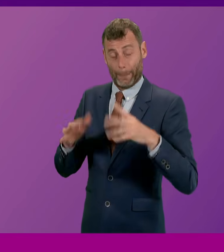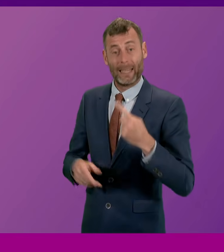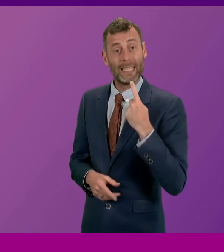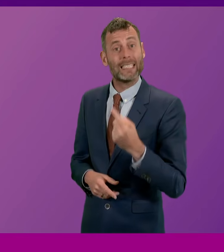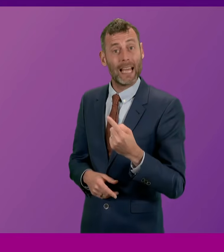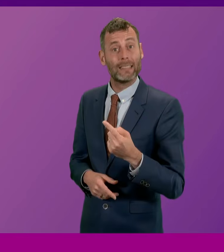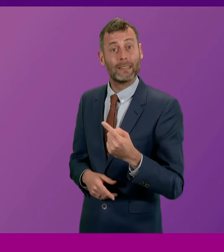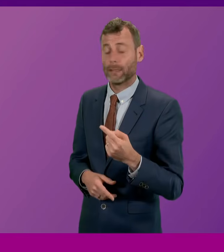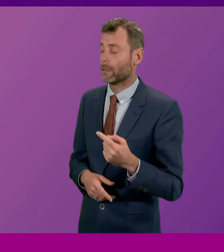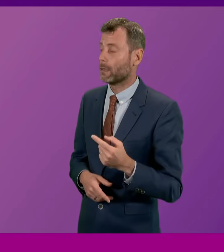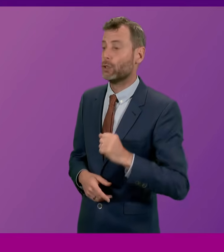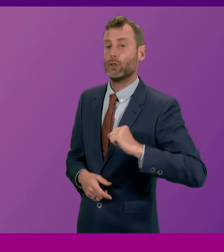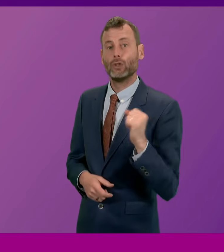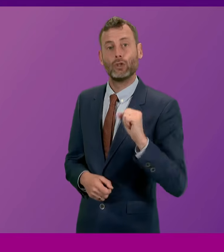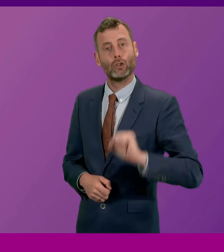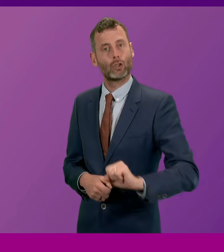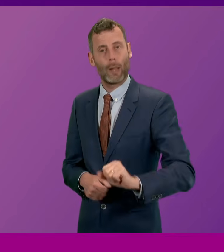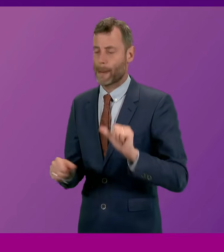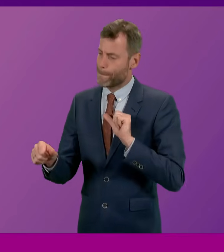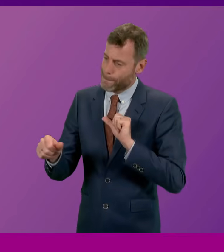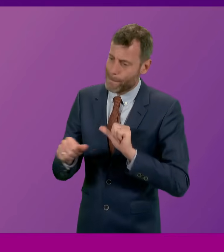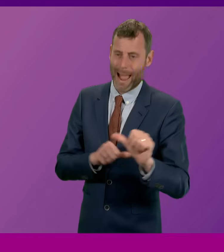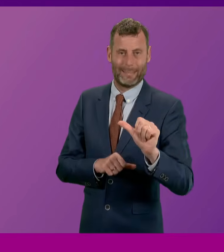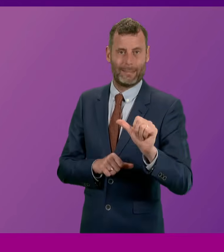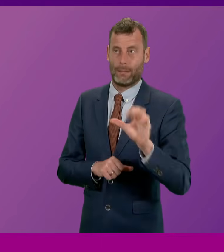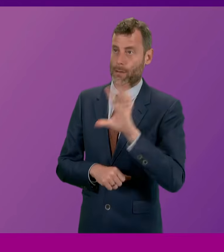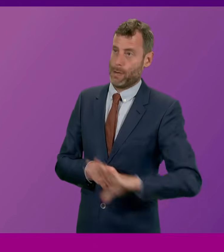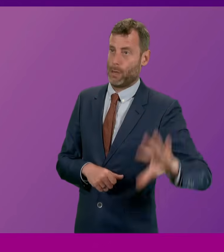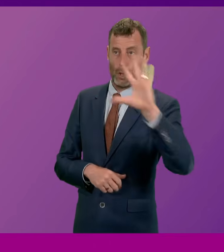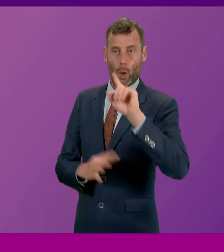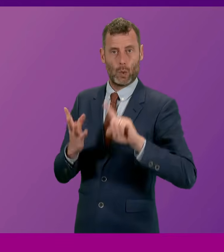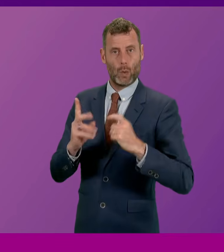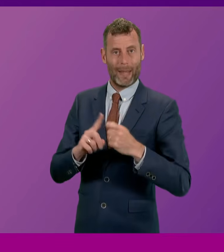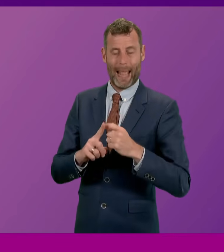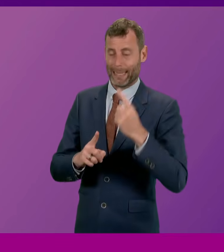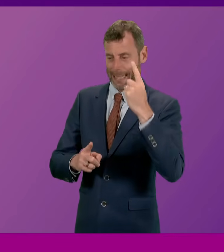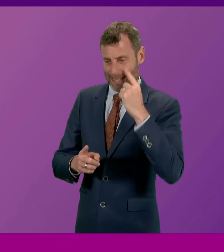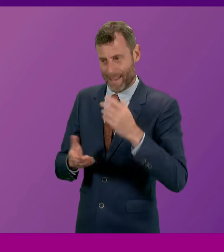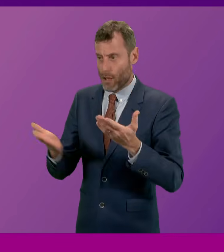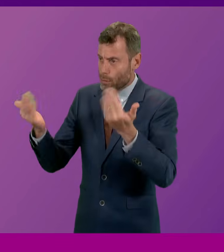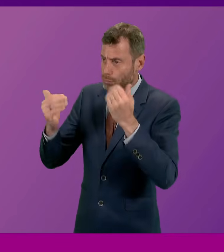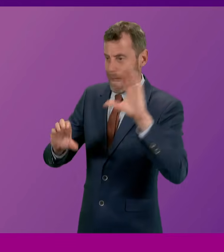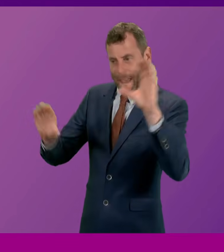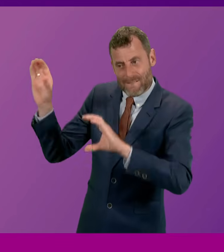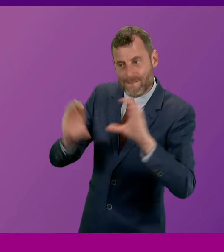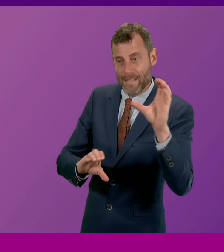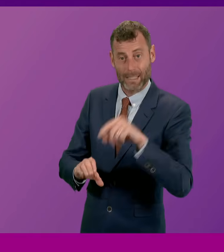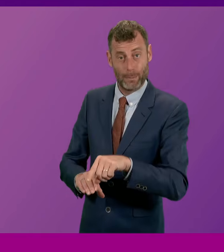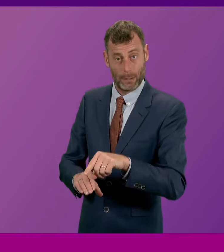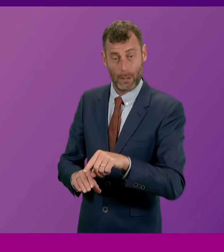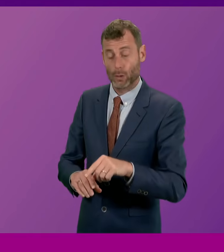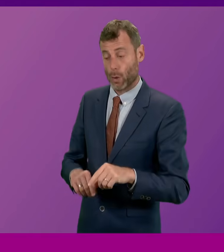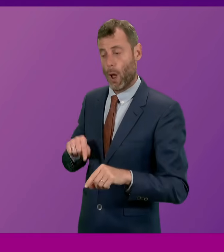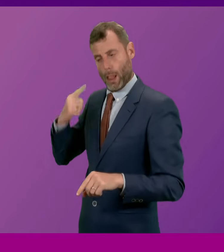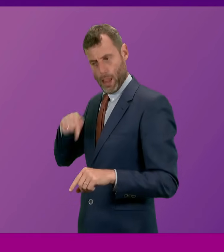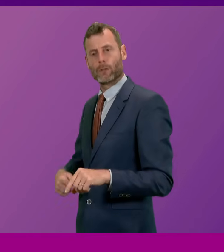that Scotland is the best performing part of the United Kingdom for inward investment outside of London for the 10th year in